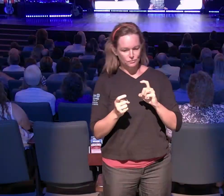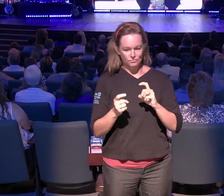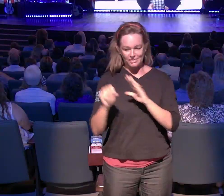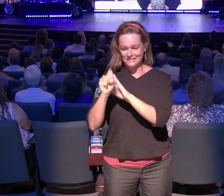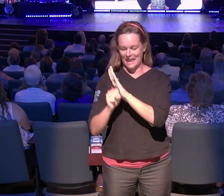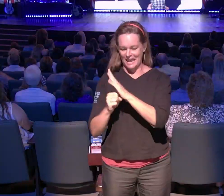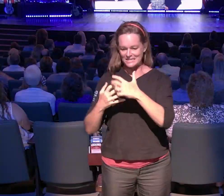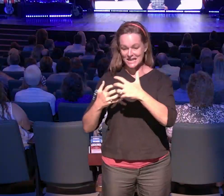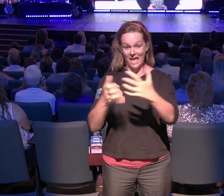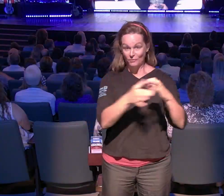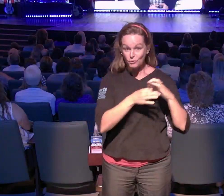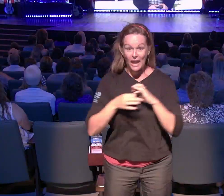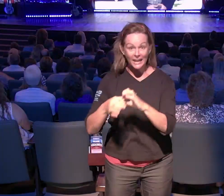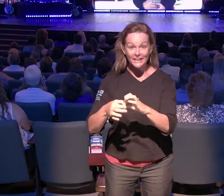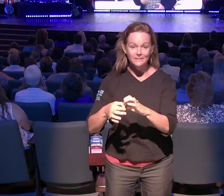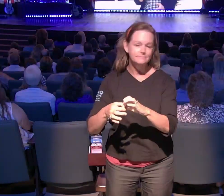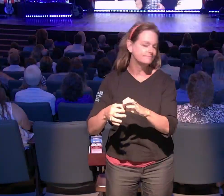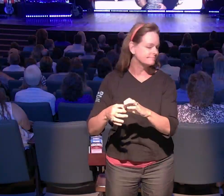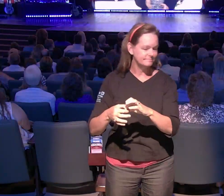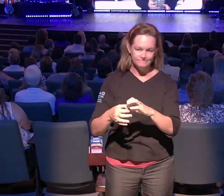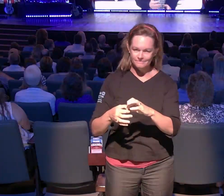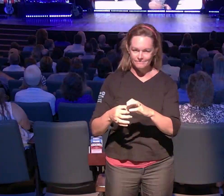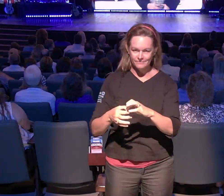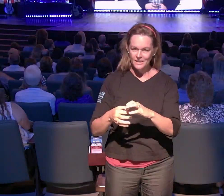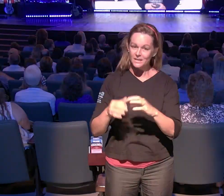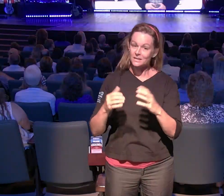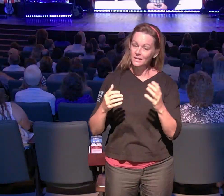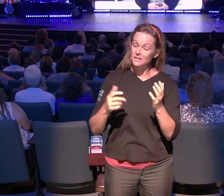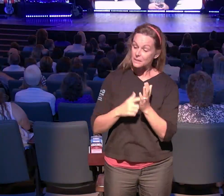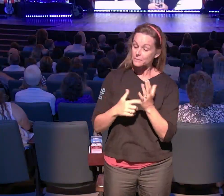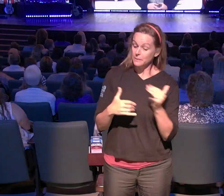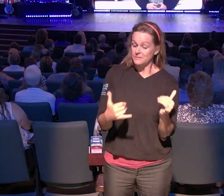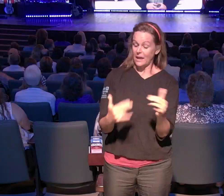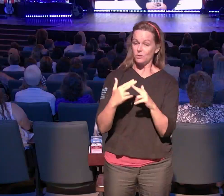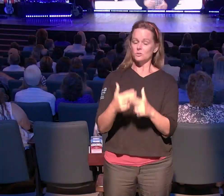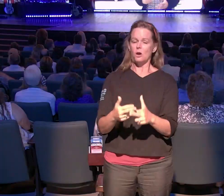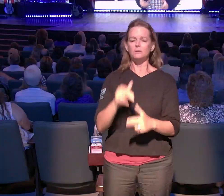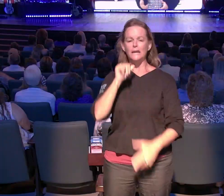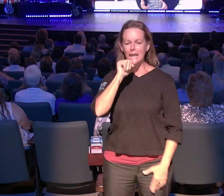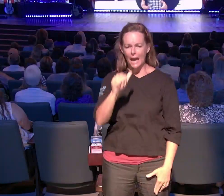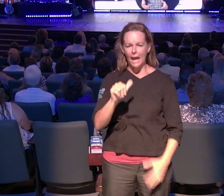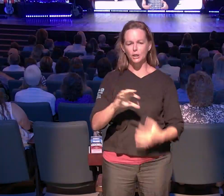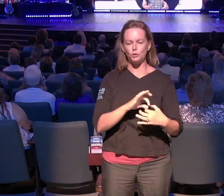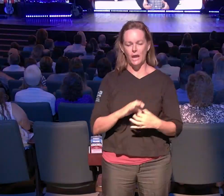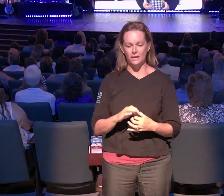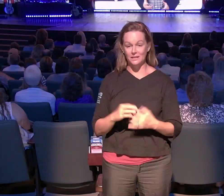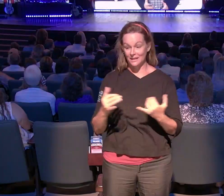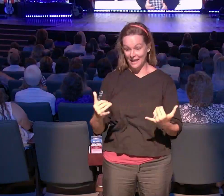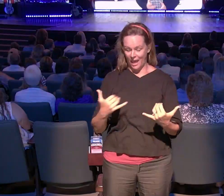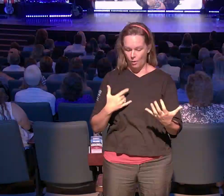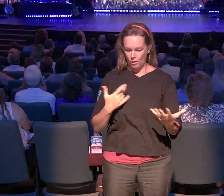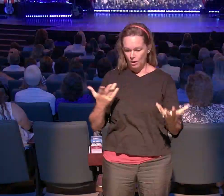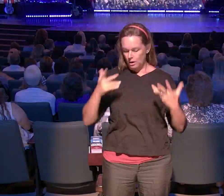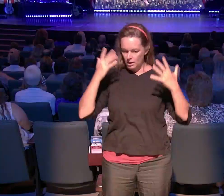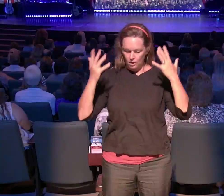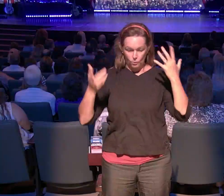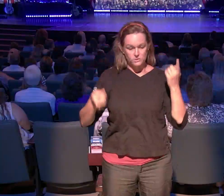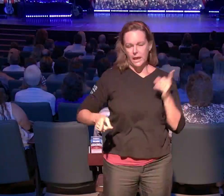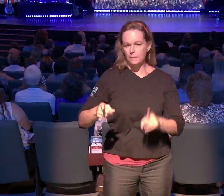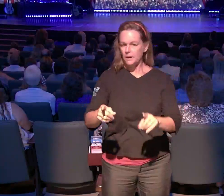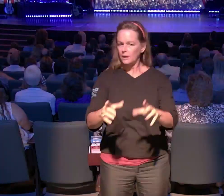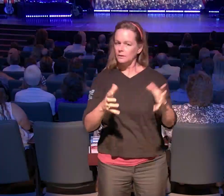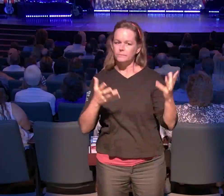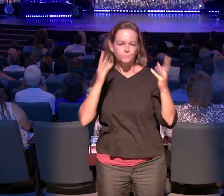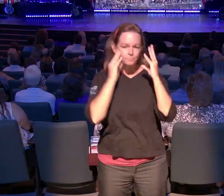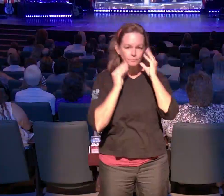united. In fact, some have called us the not-so-United States of America. The current season that we're in has been marked by division